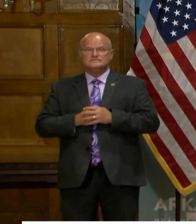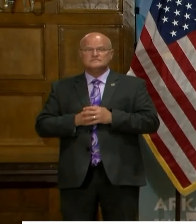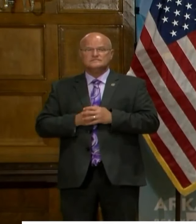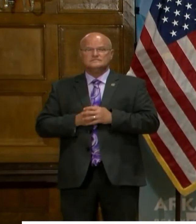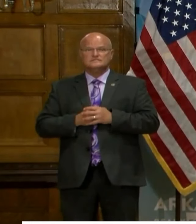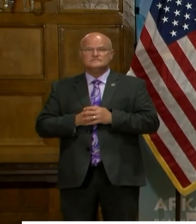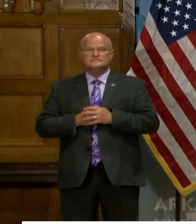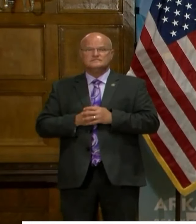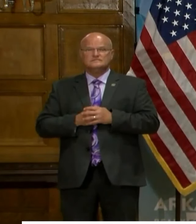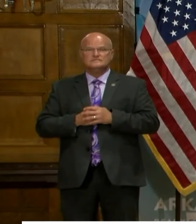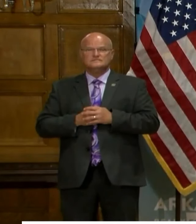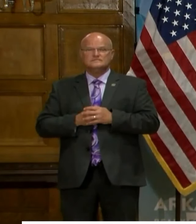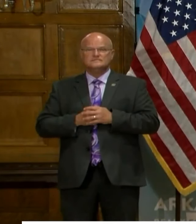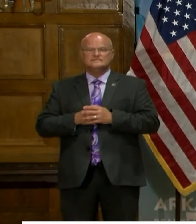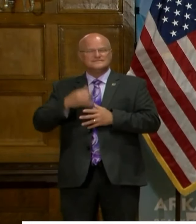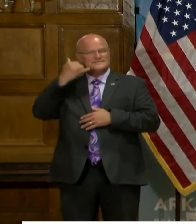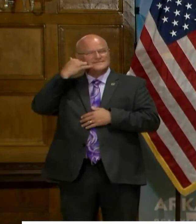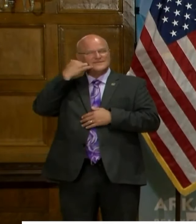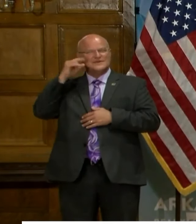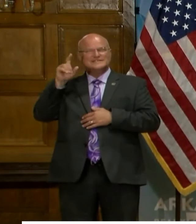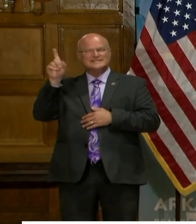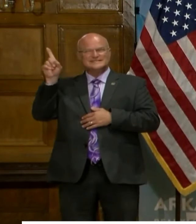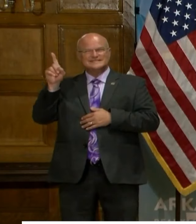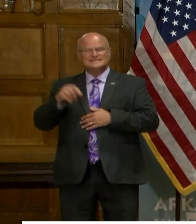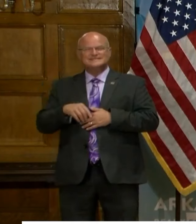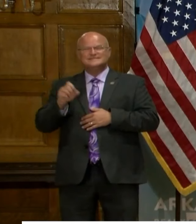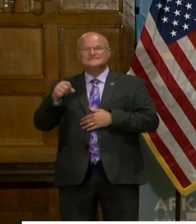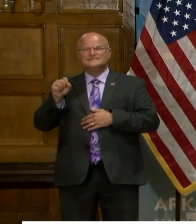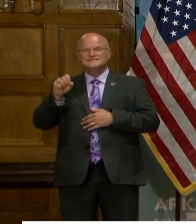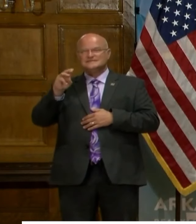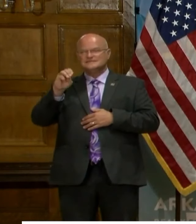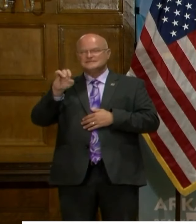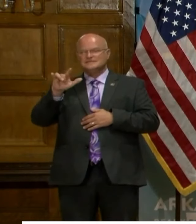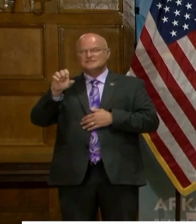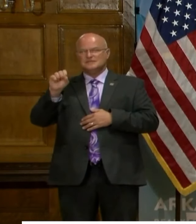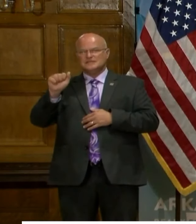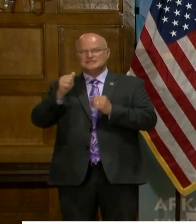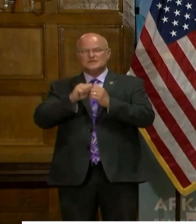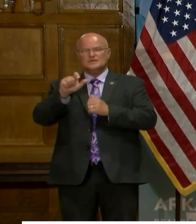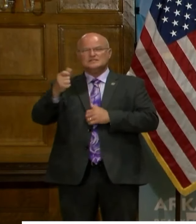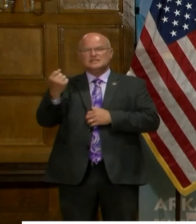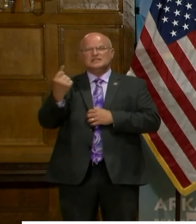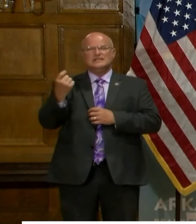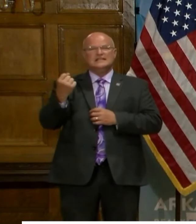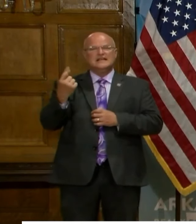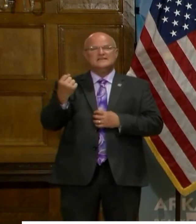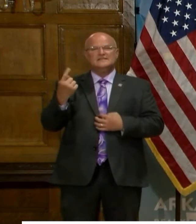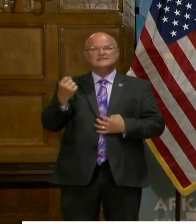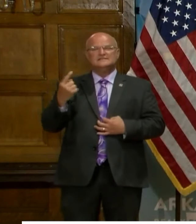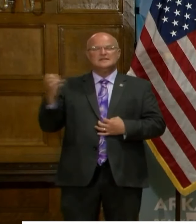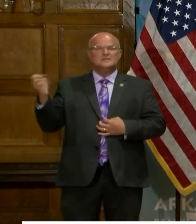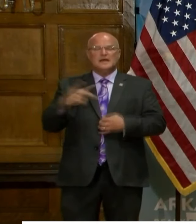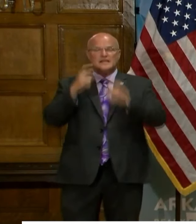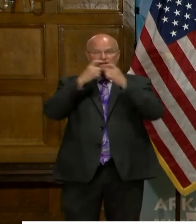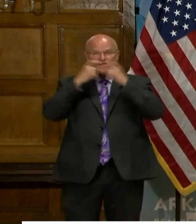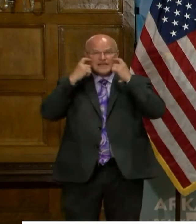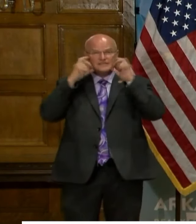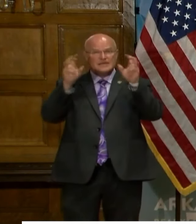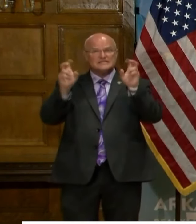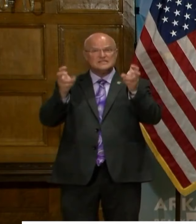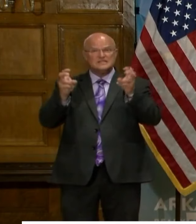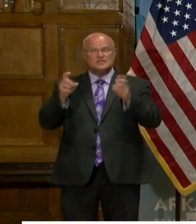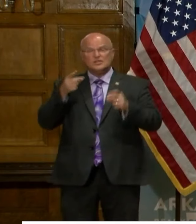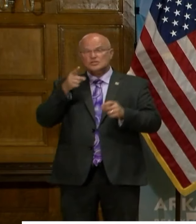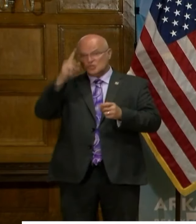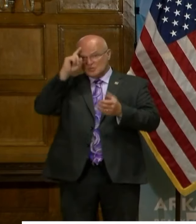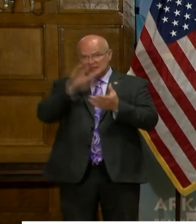With that? Yes, Governor. Okay. One. Yeah, this is Melissa Zigowitz with Channel 11. Back to the face mask issue. Do